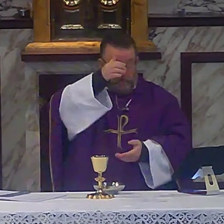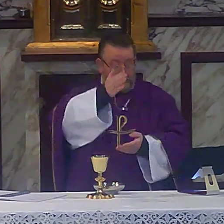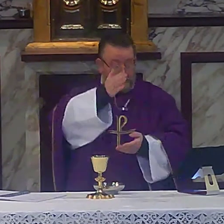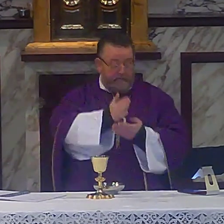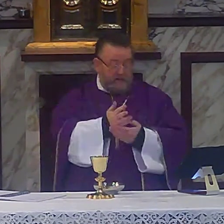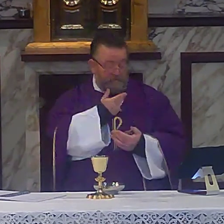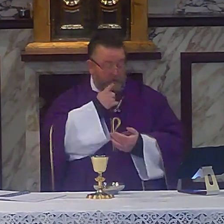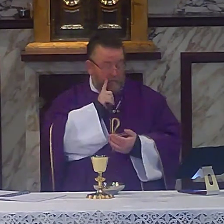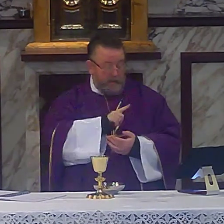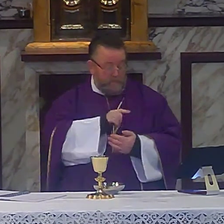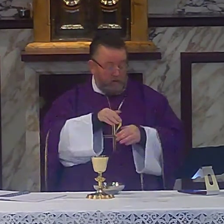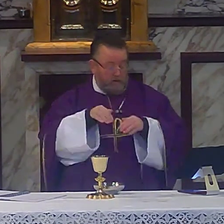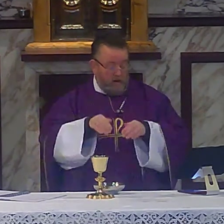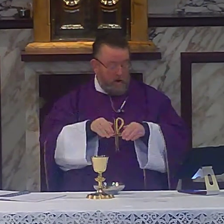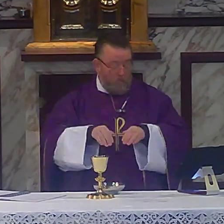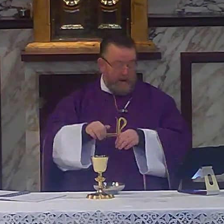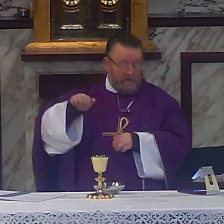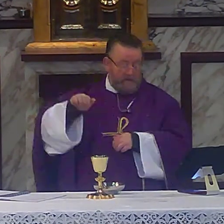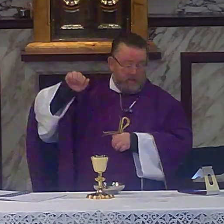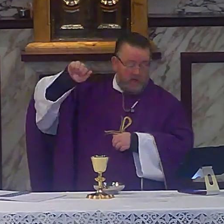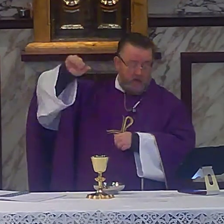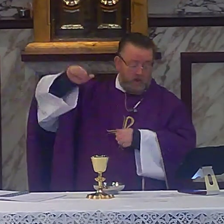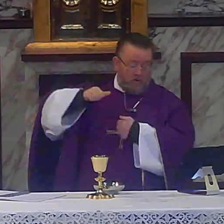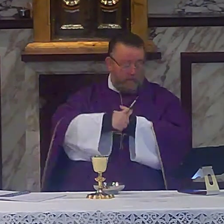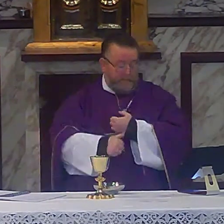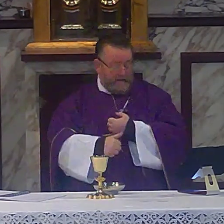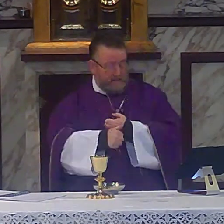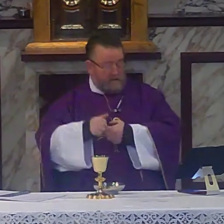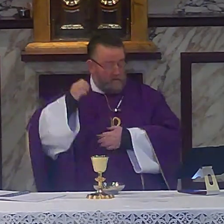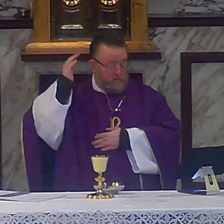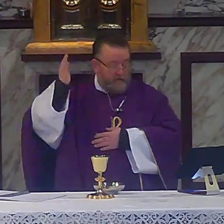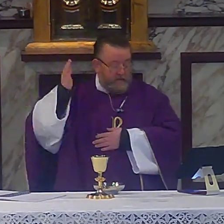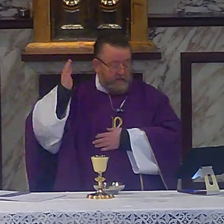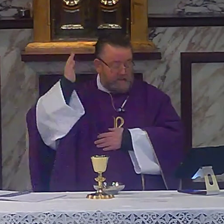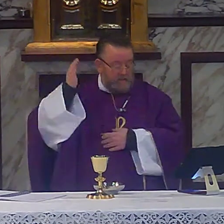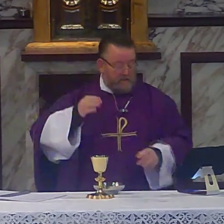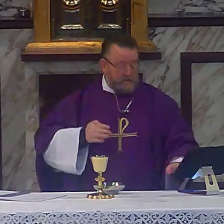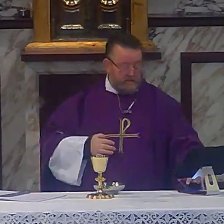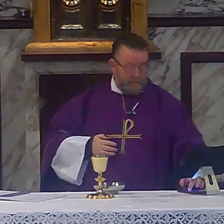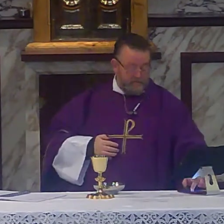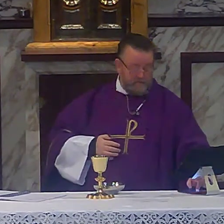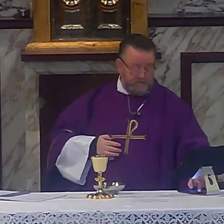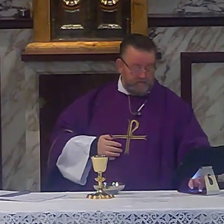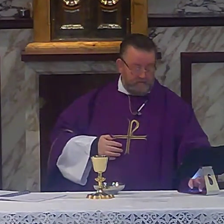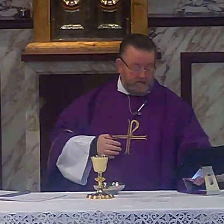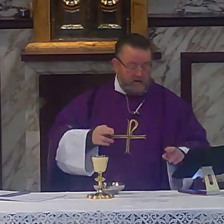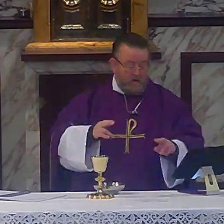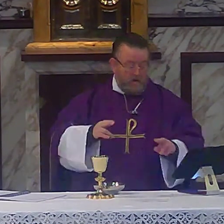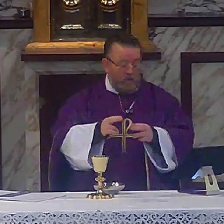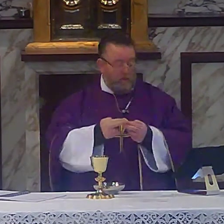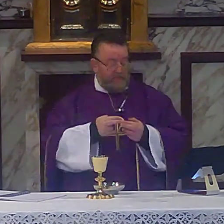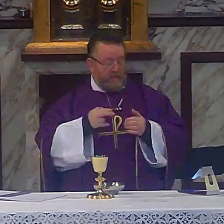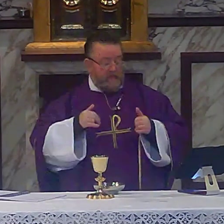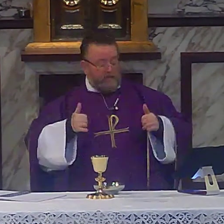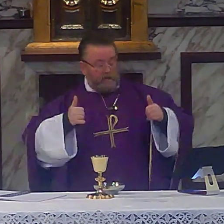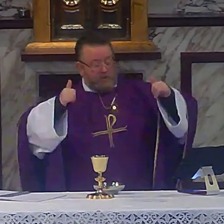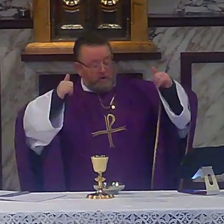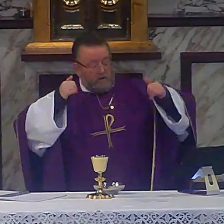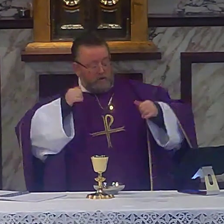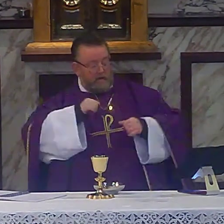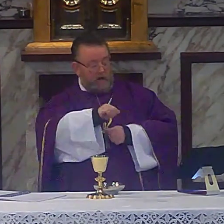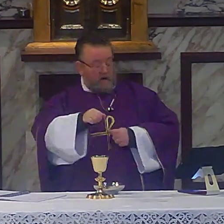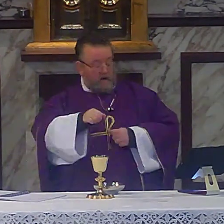your faithful people await your paschal feasts with the